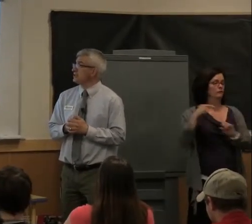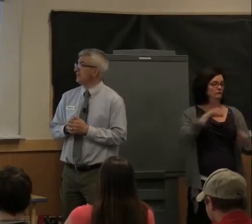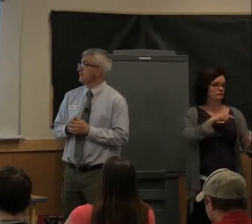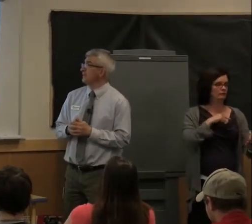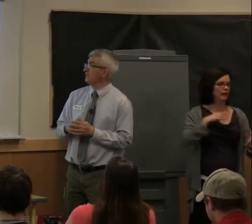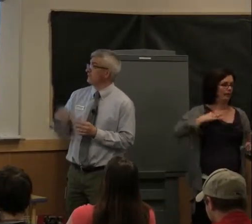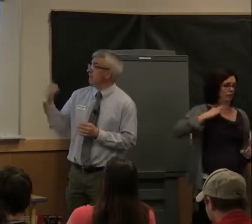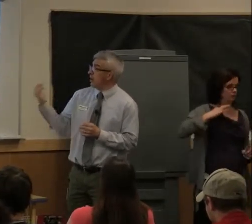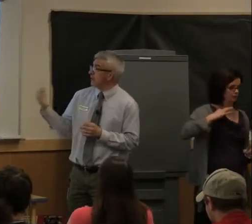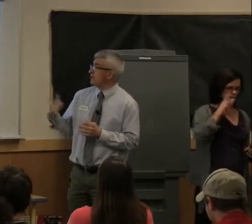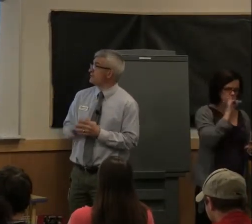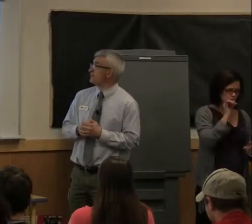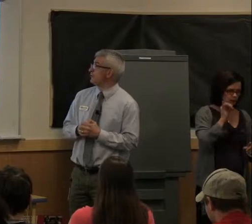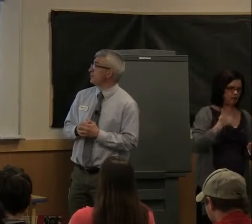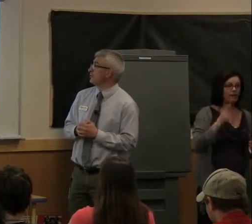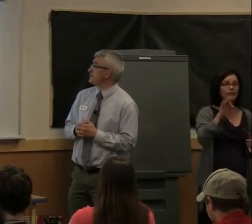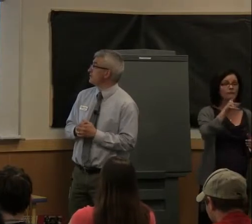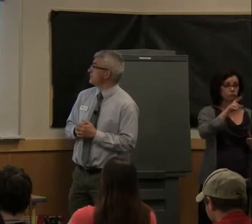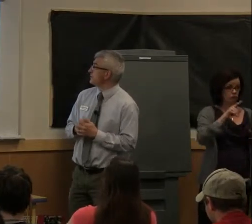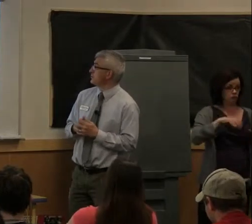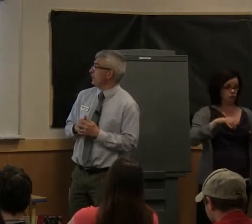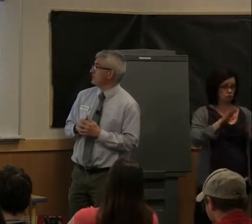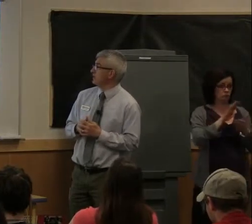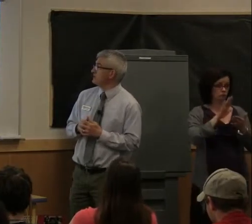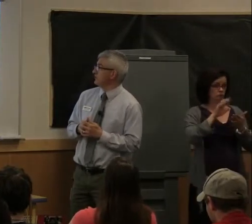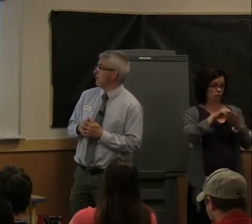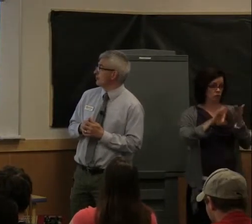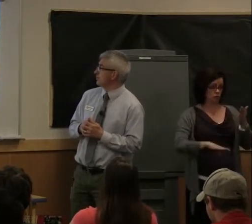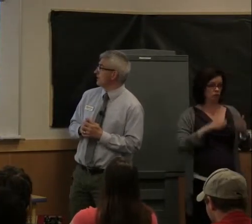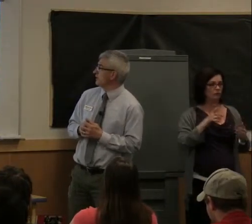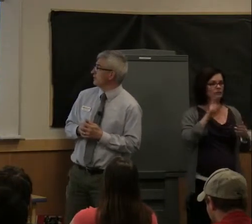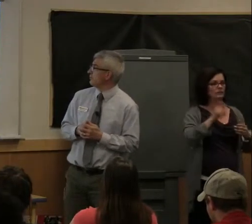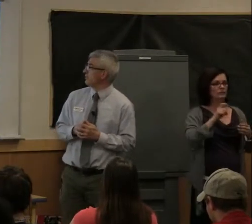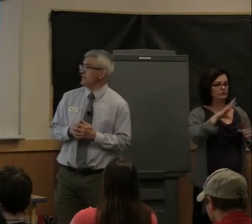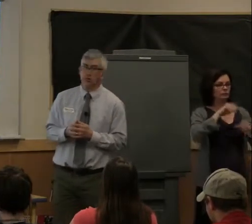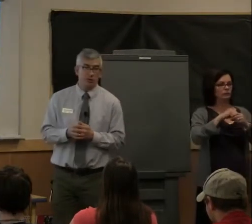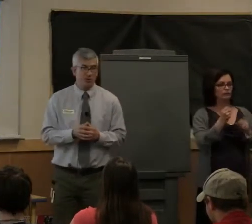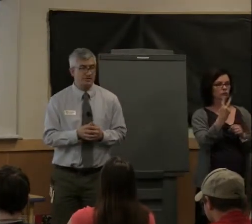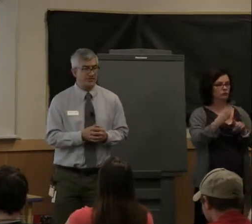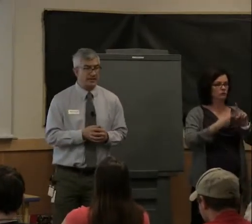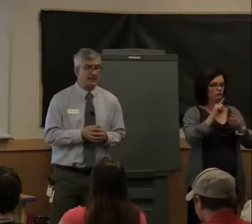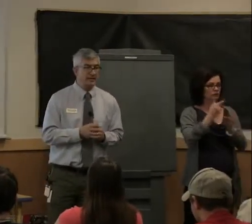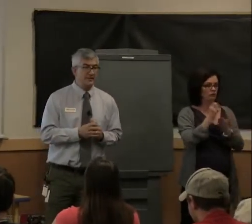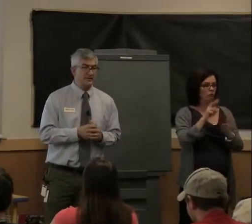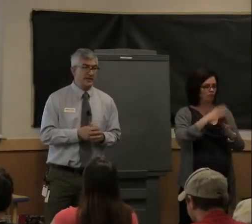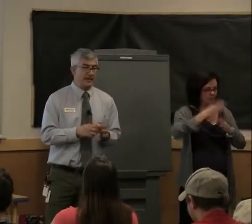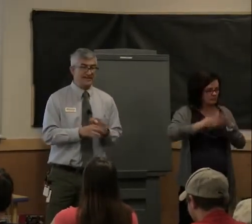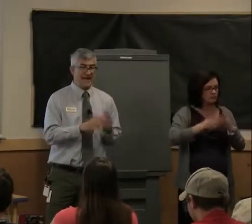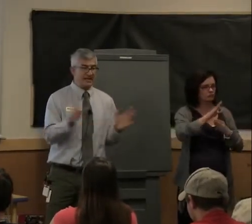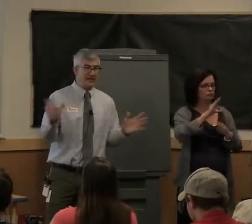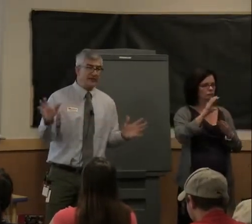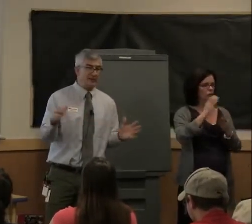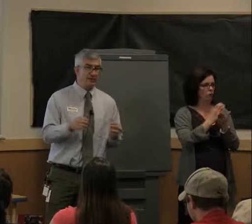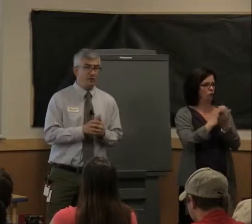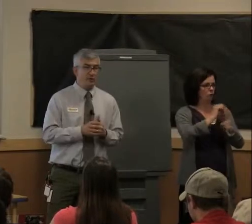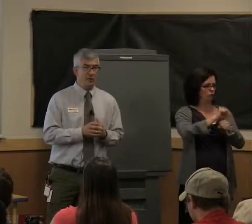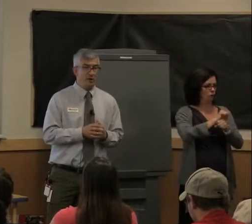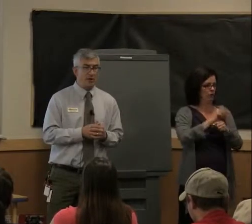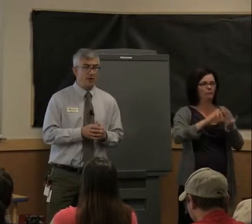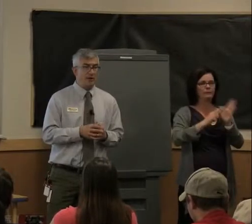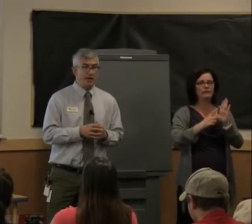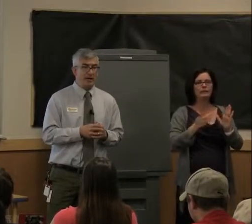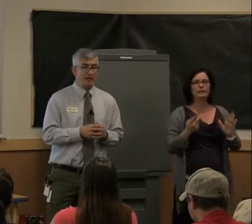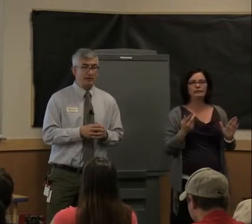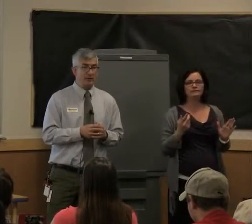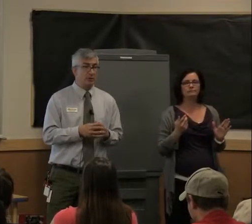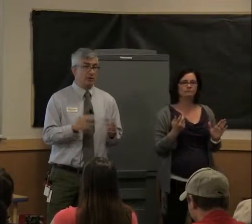to the eligibility, if you are in school, you must be within 12 months of graduating or completing your course of study. So that means any of you who